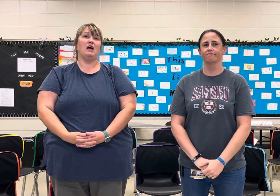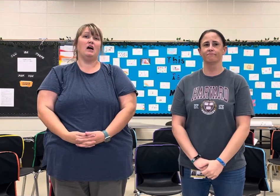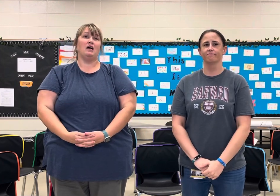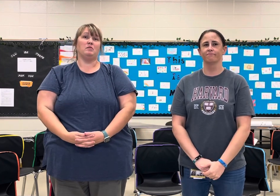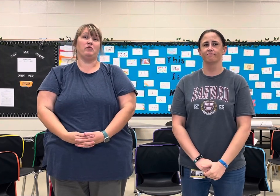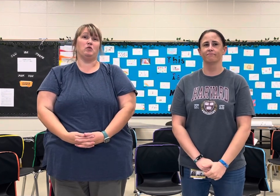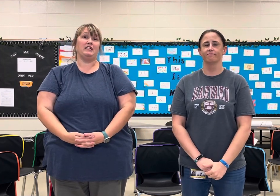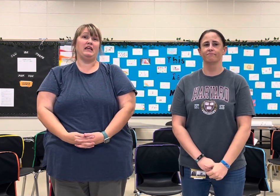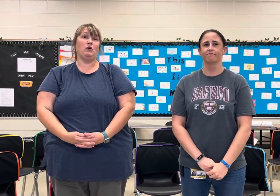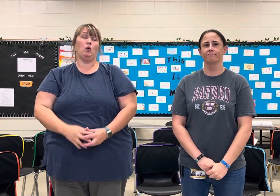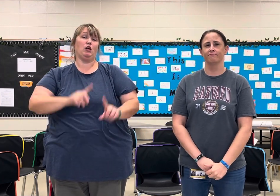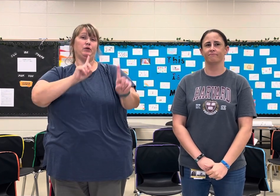Number 14, order.